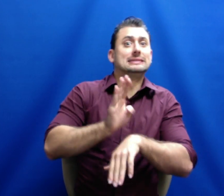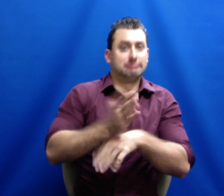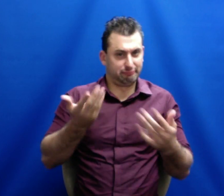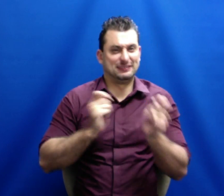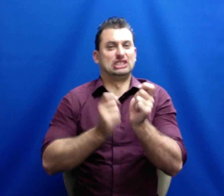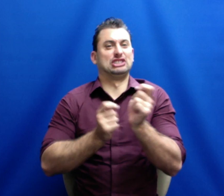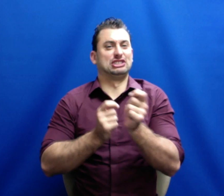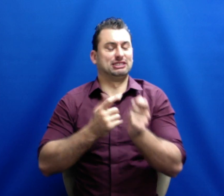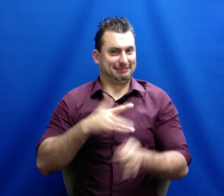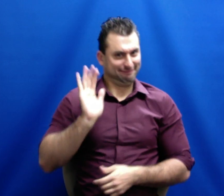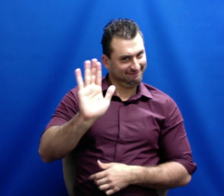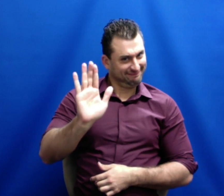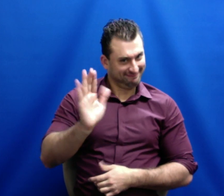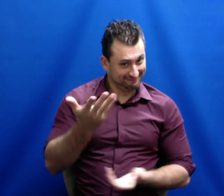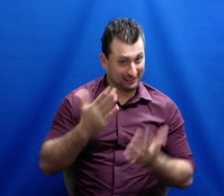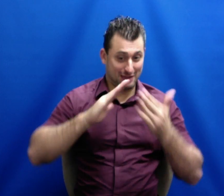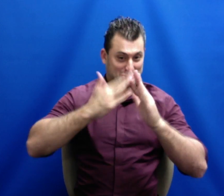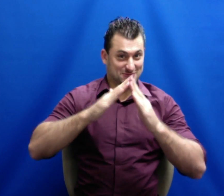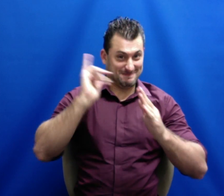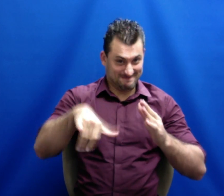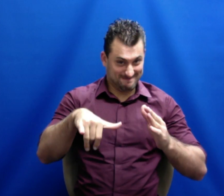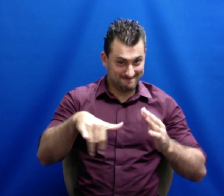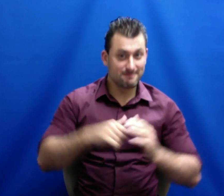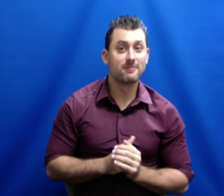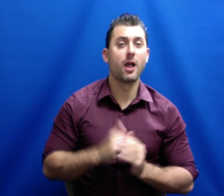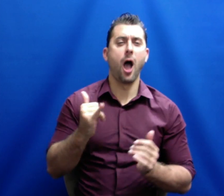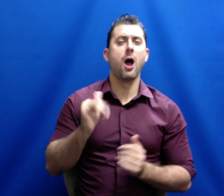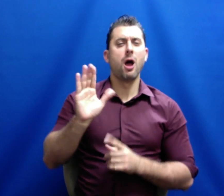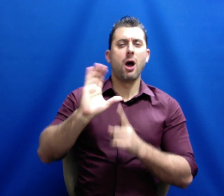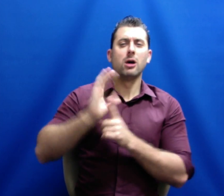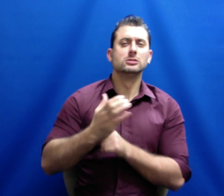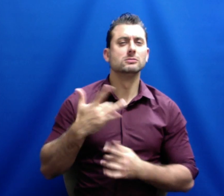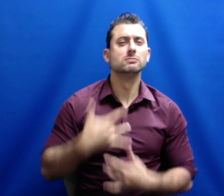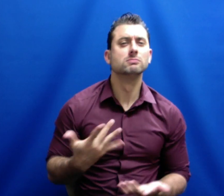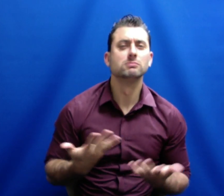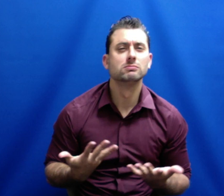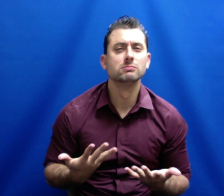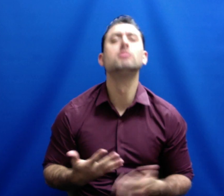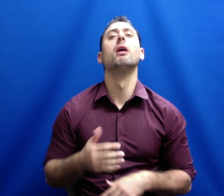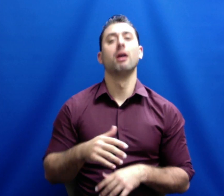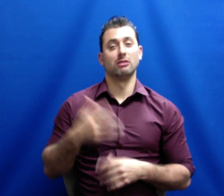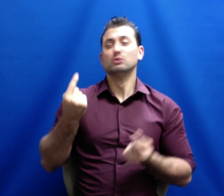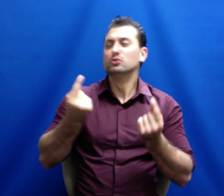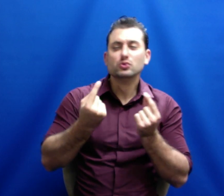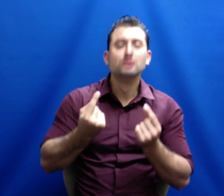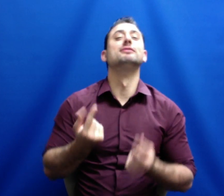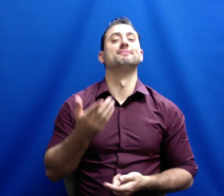is mainly about fishing. That community is founded in that area. The culture is one of